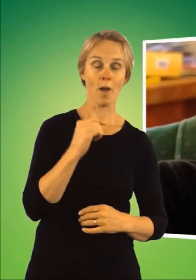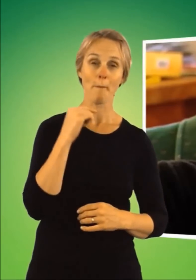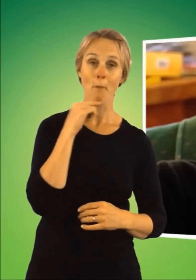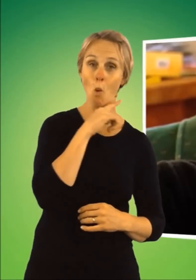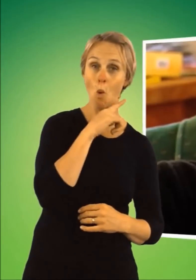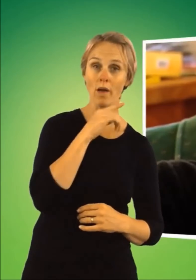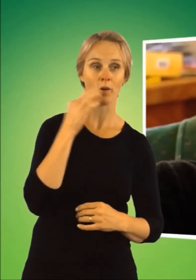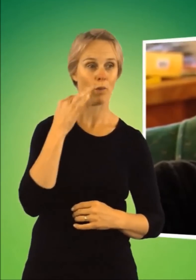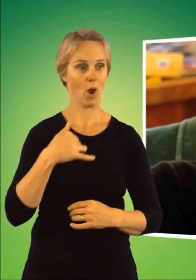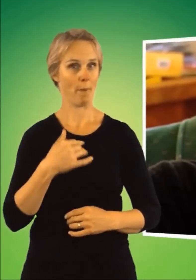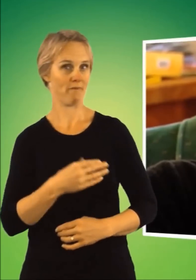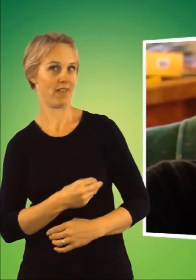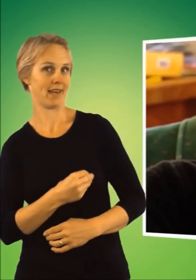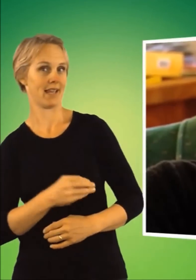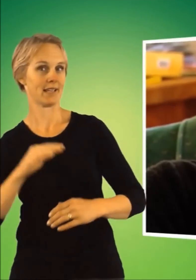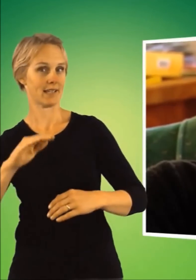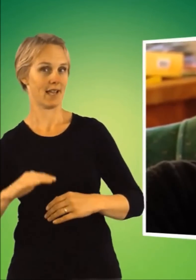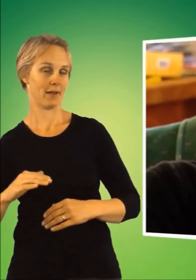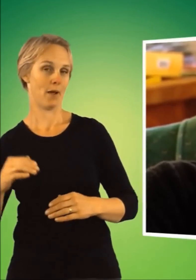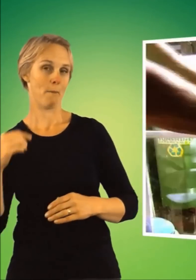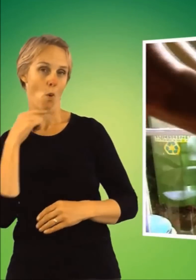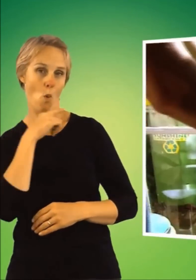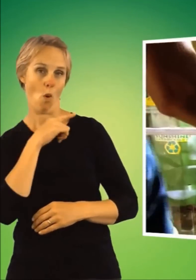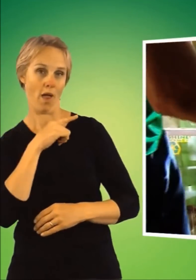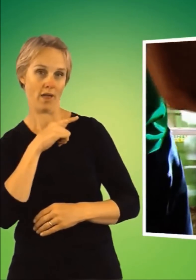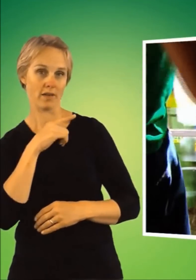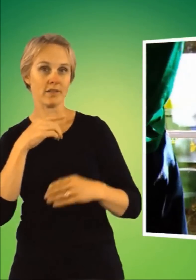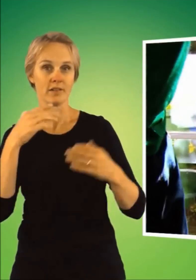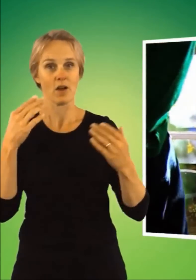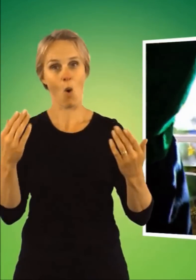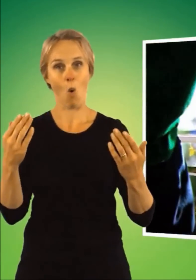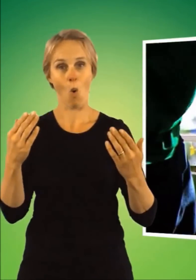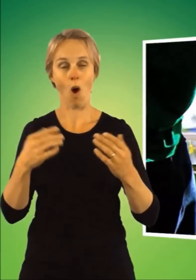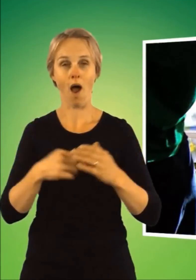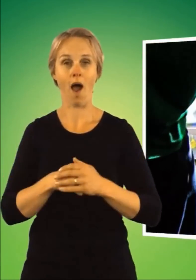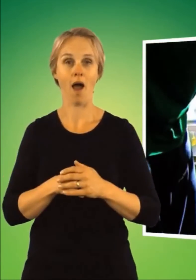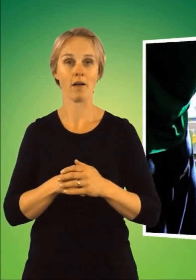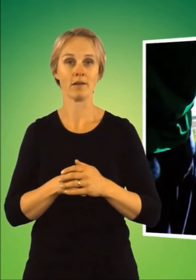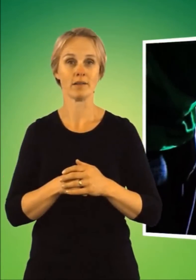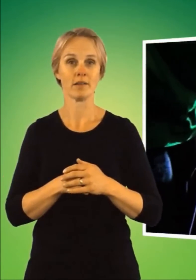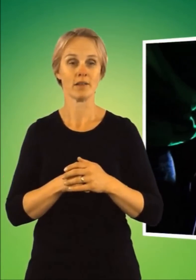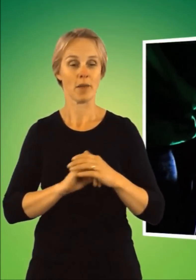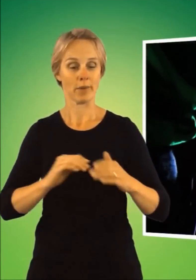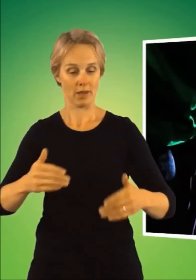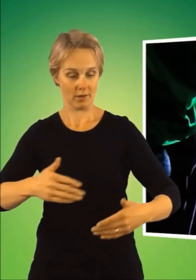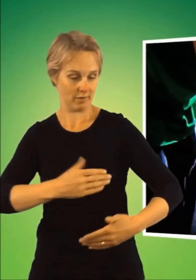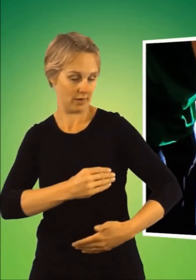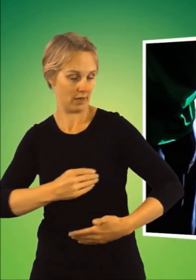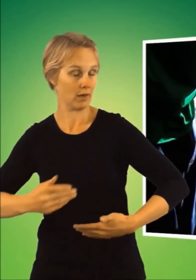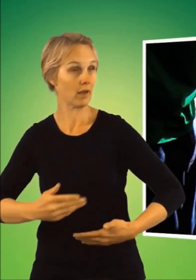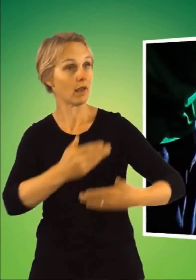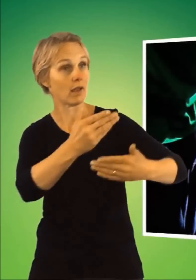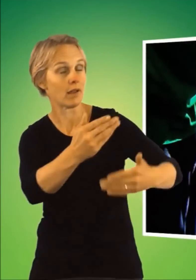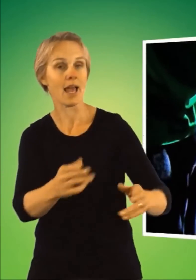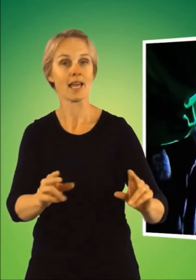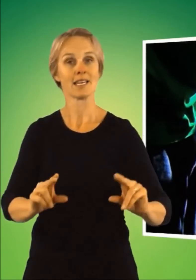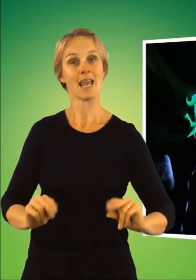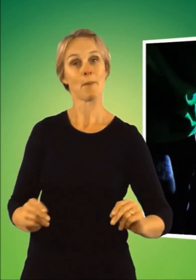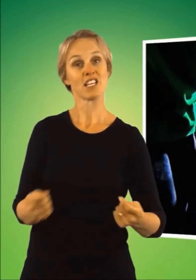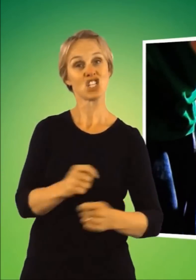will often look after Jack while I'm feeding Ben, or often does the nappy